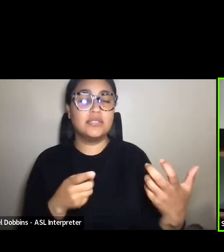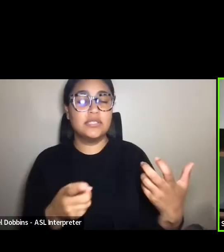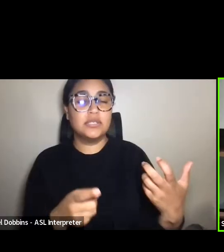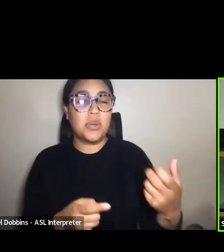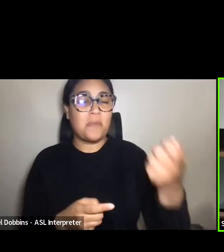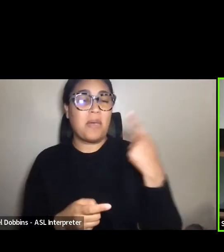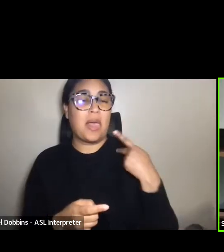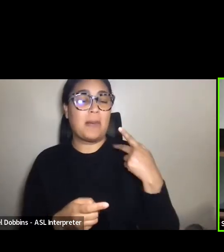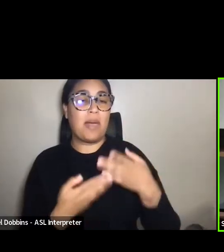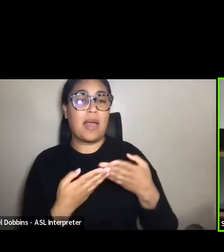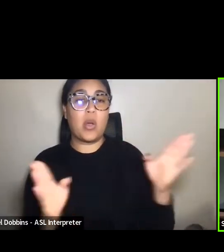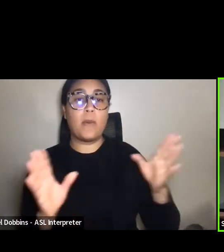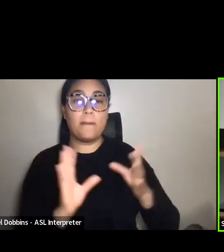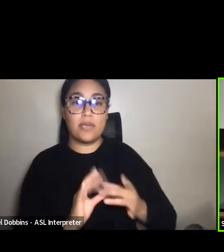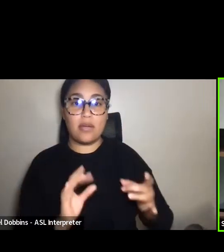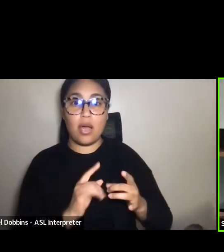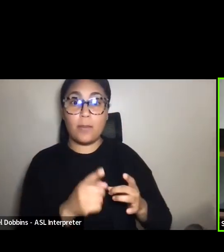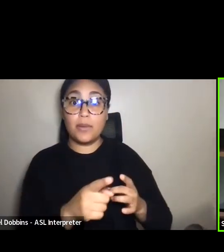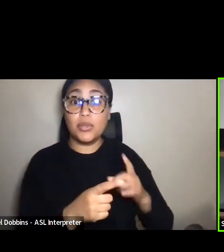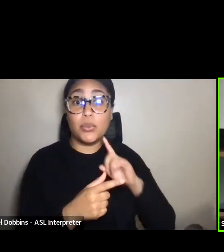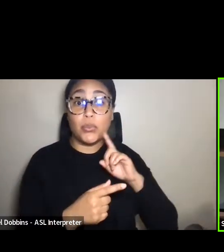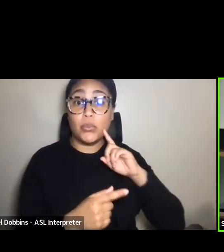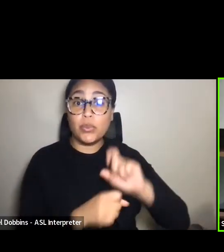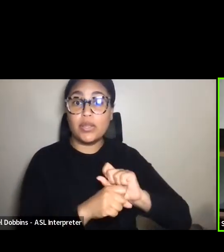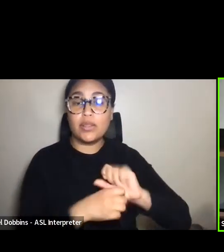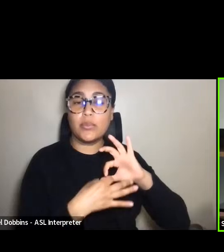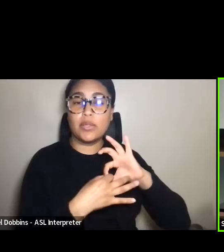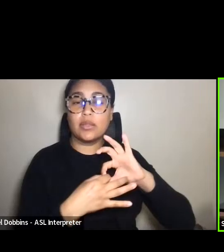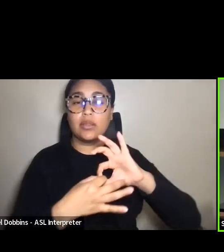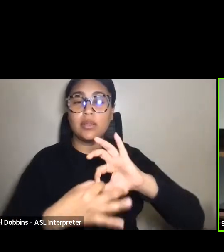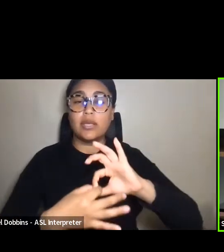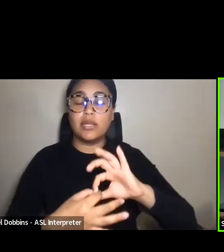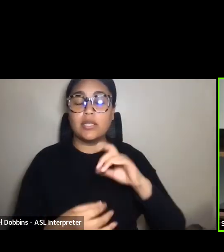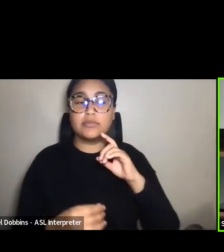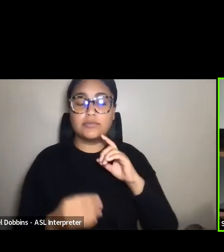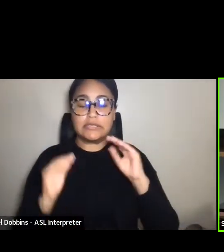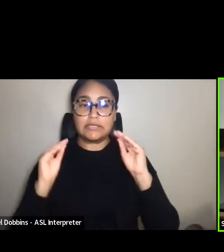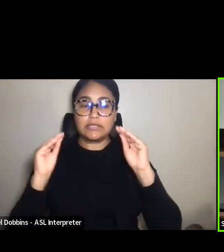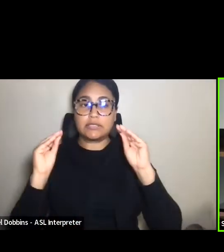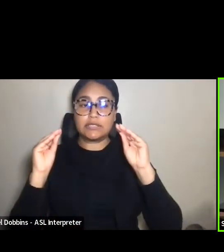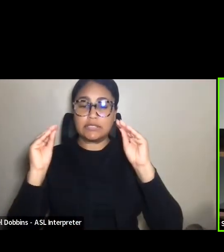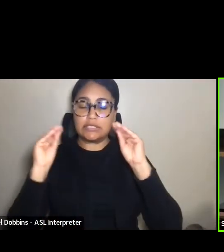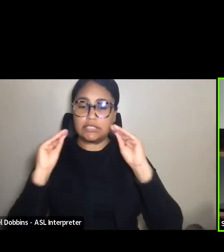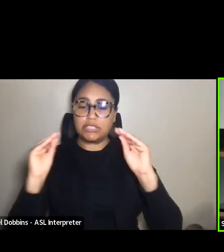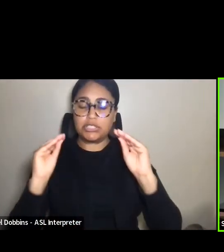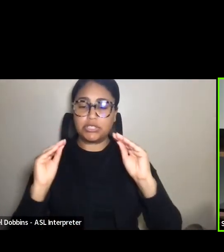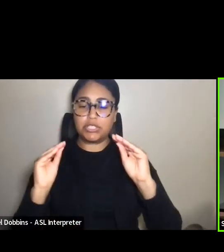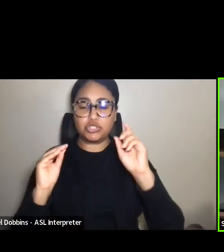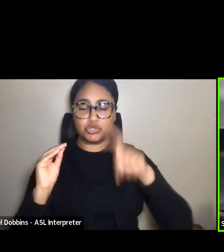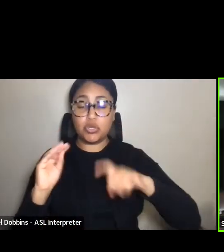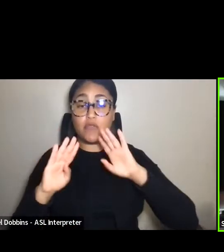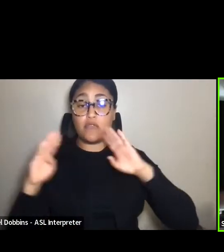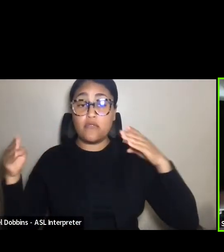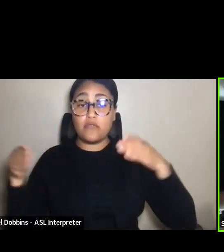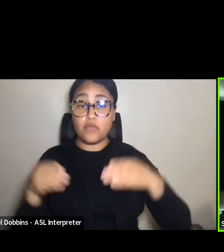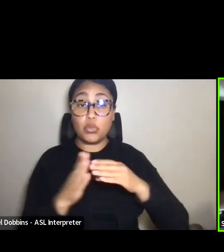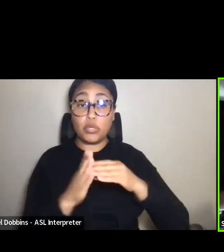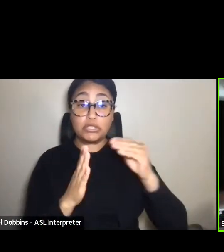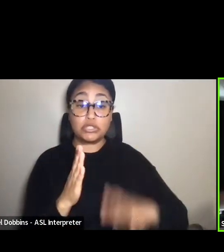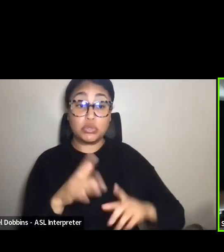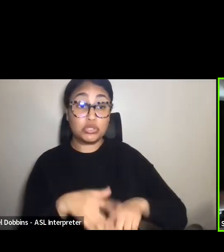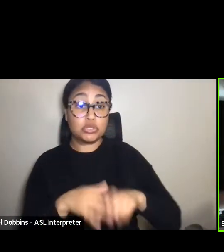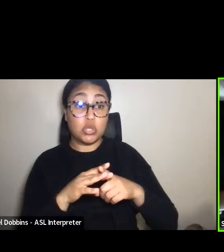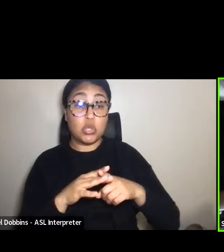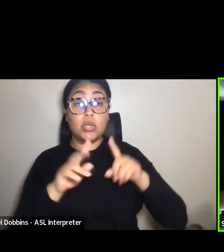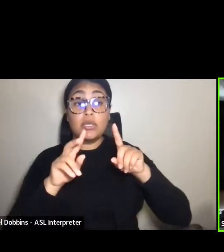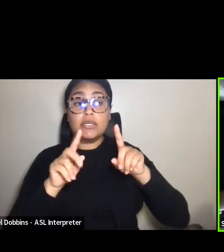to this idea that really the teaching has to be centered on the student and their ability to start Mhm. experimenting with some of